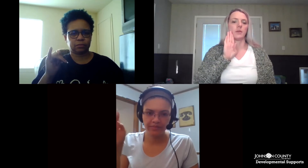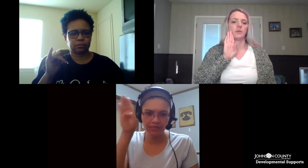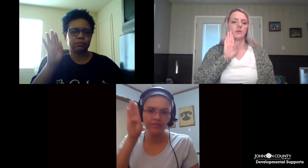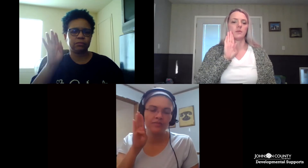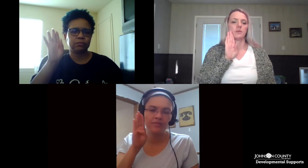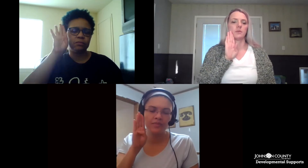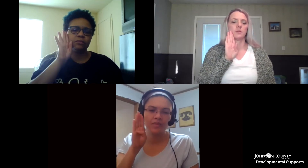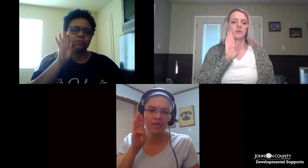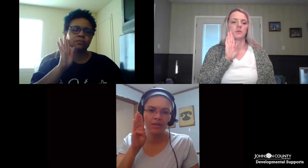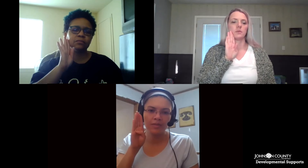Brown.